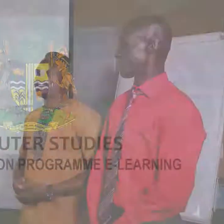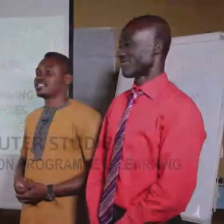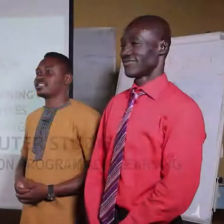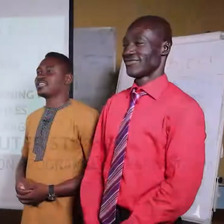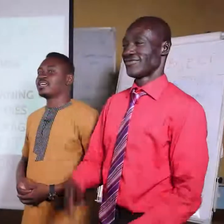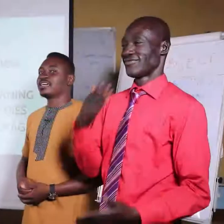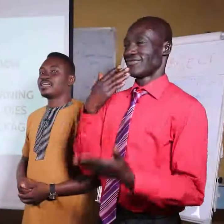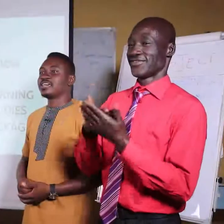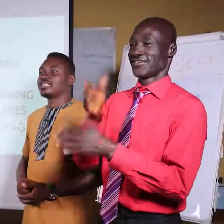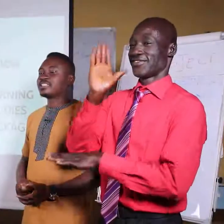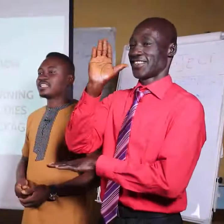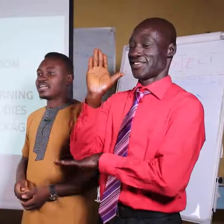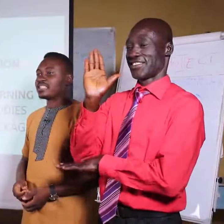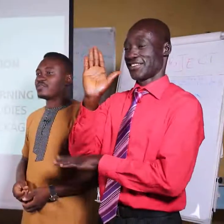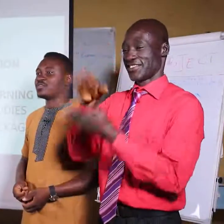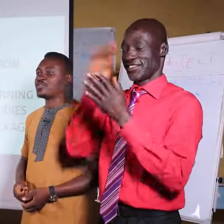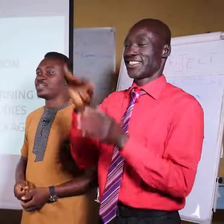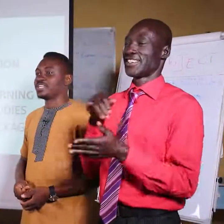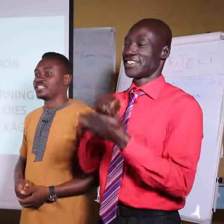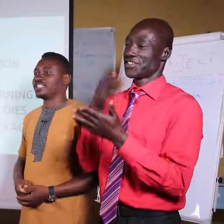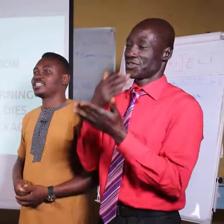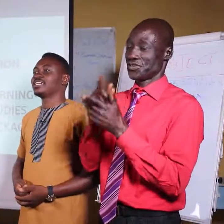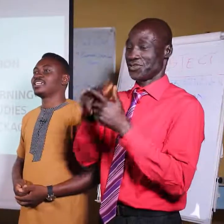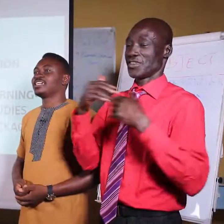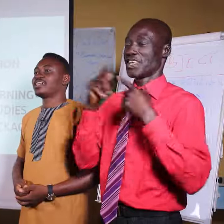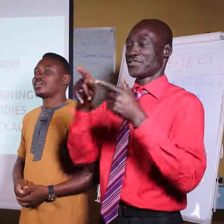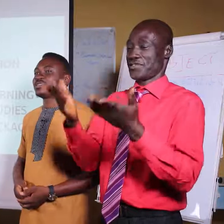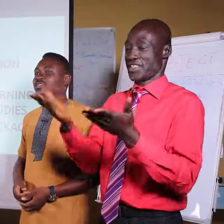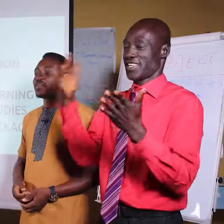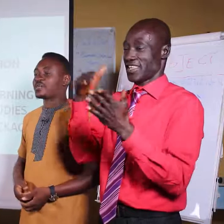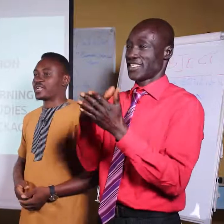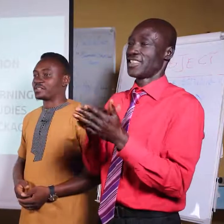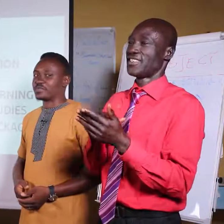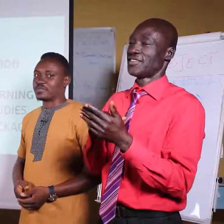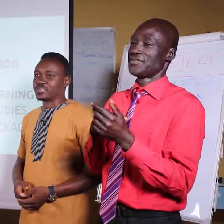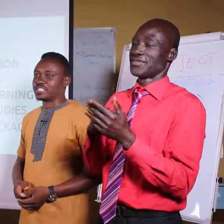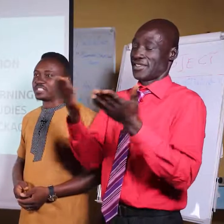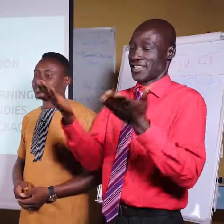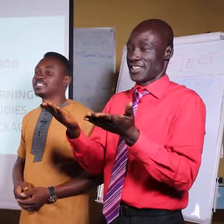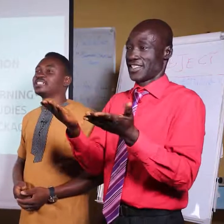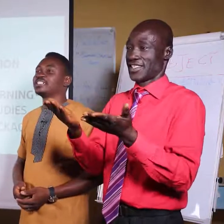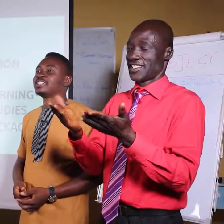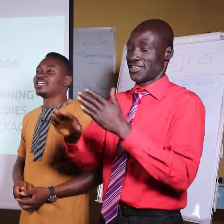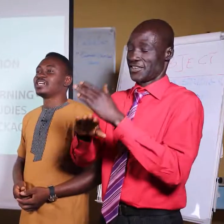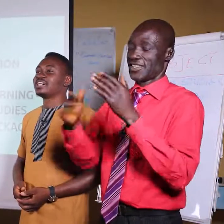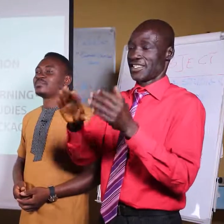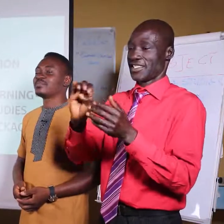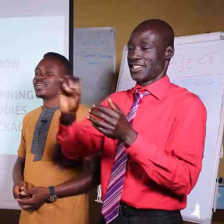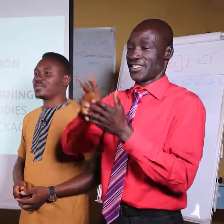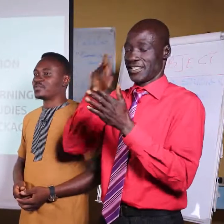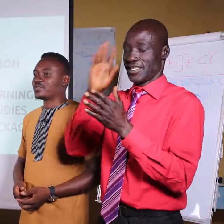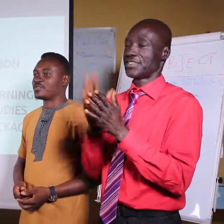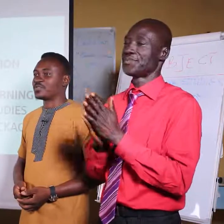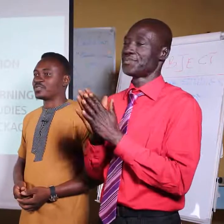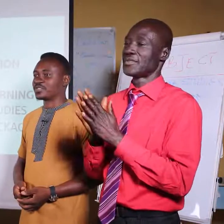Hi learners, it's nice having you again on this very platform of e-learning.